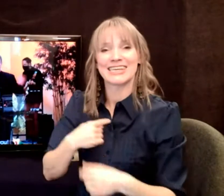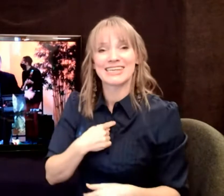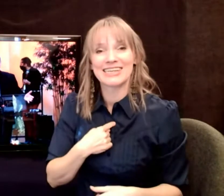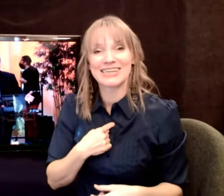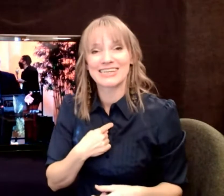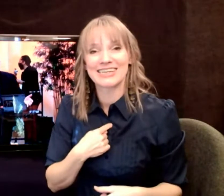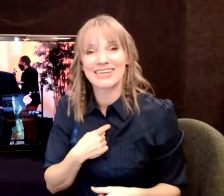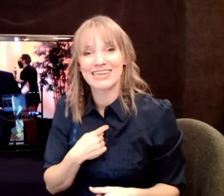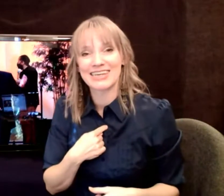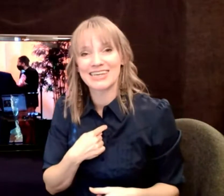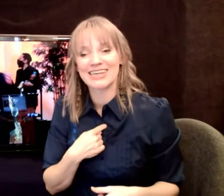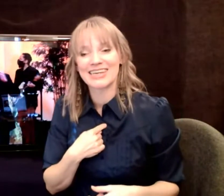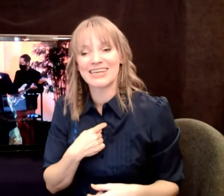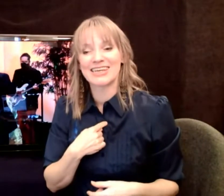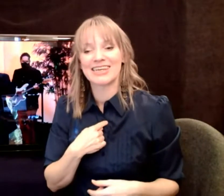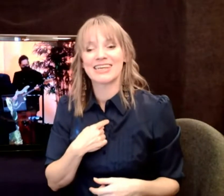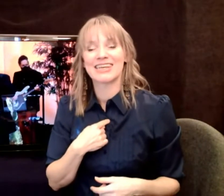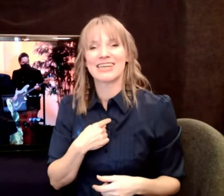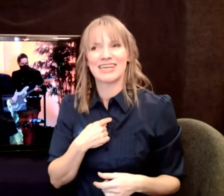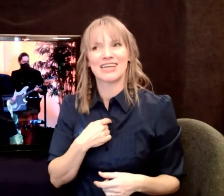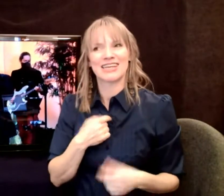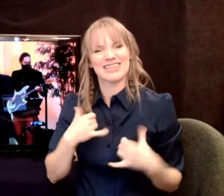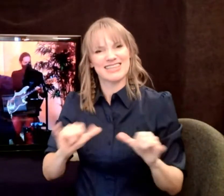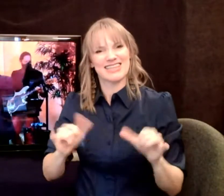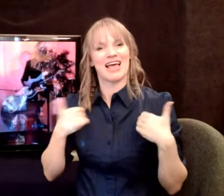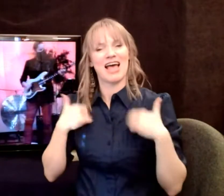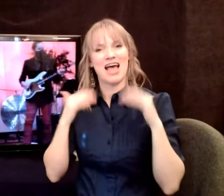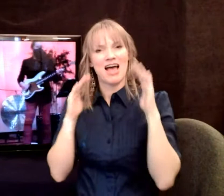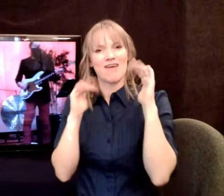You know I'm not a hopeless case.